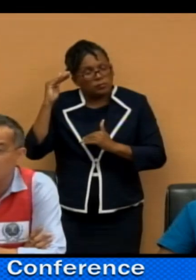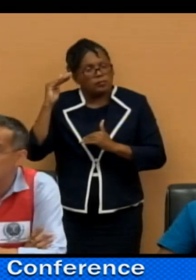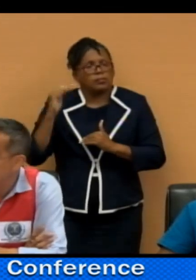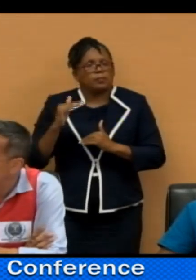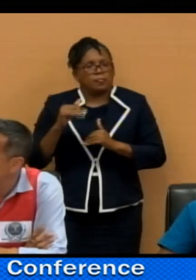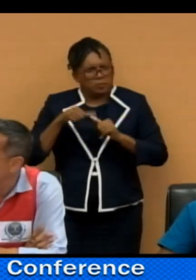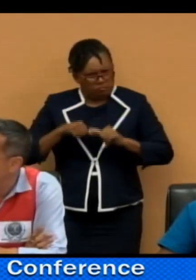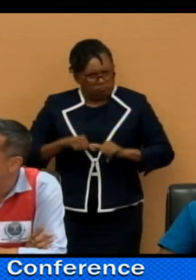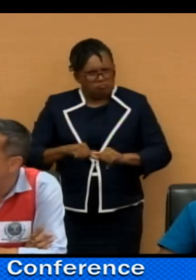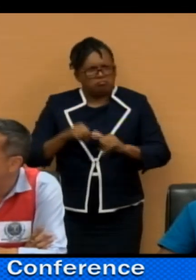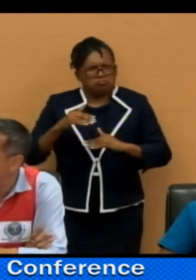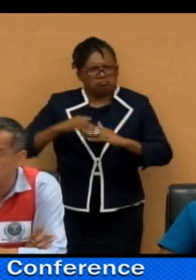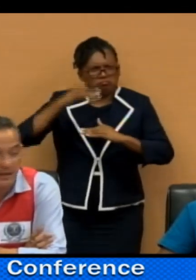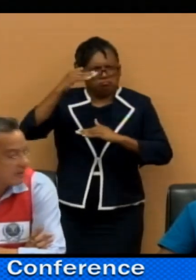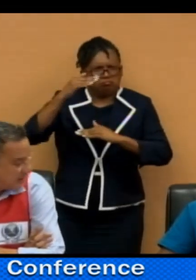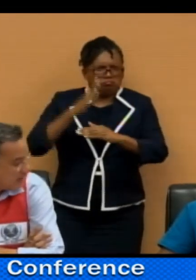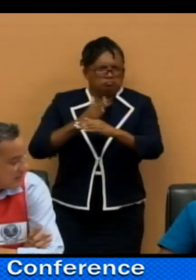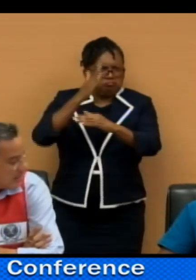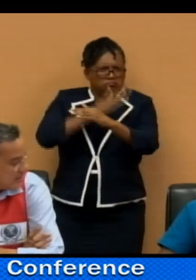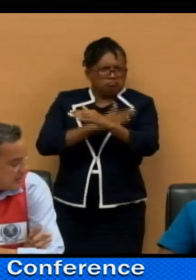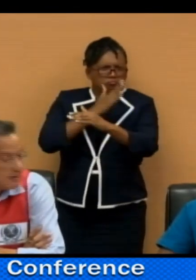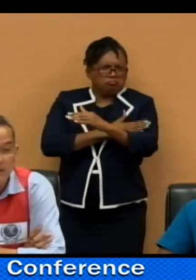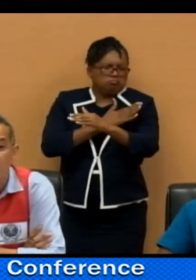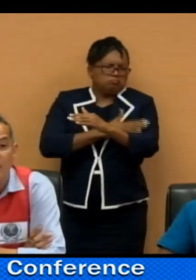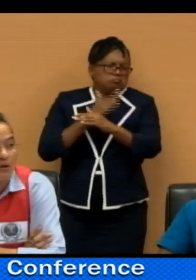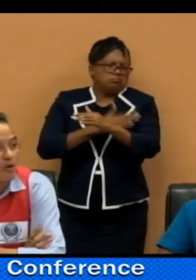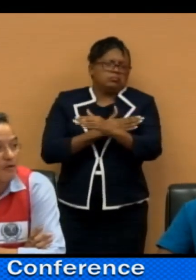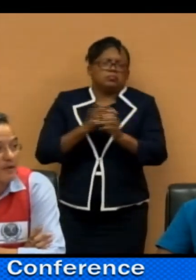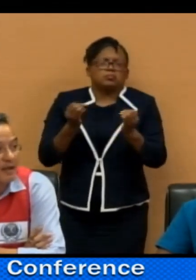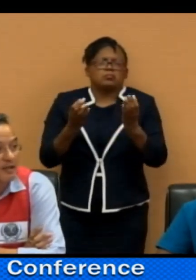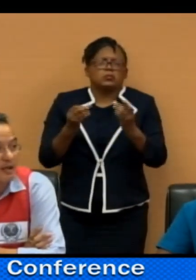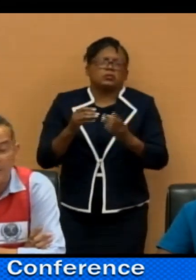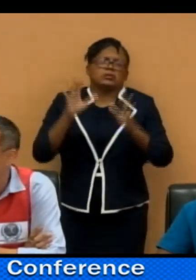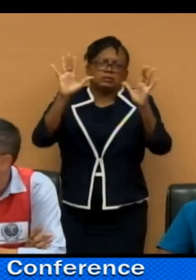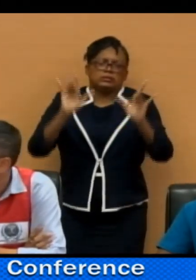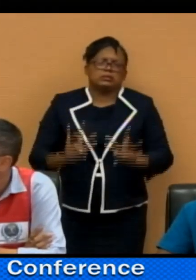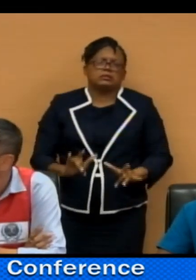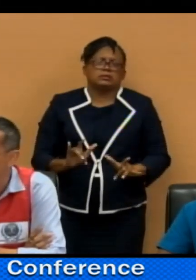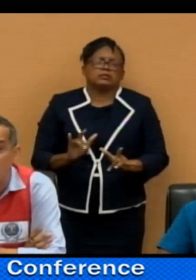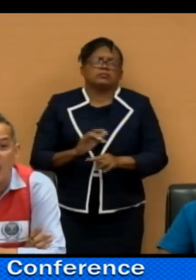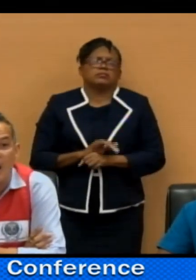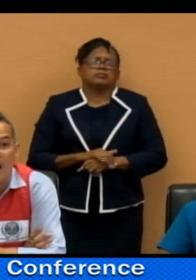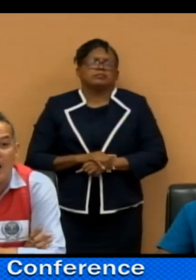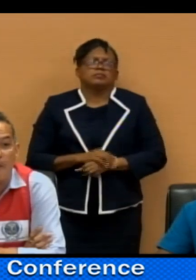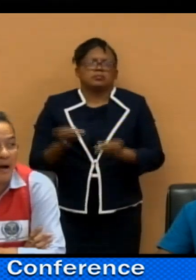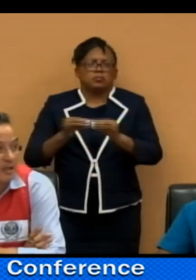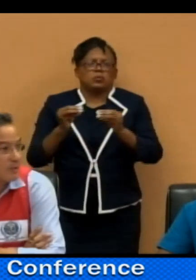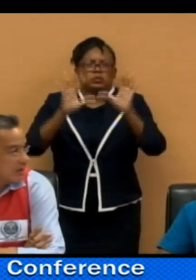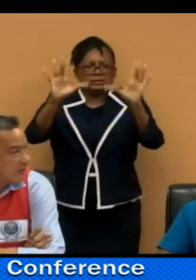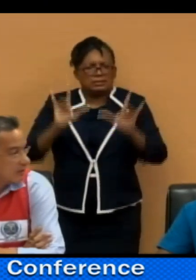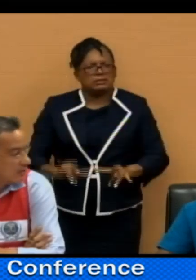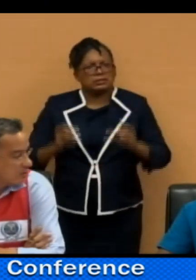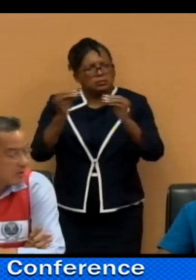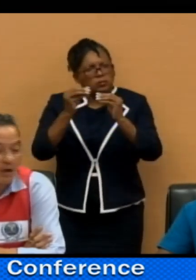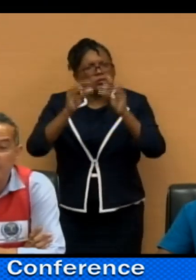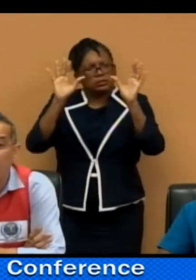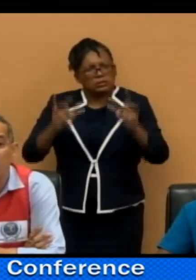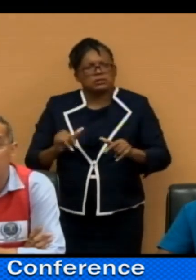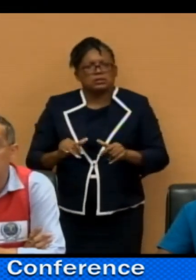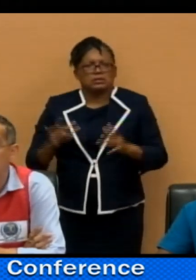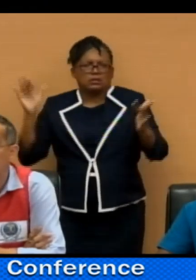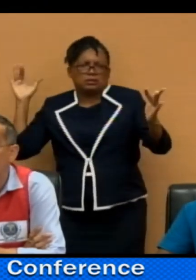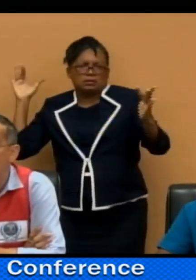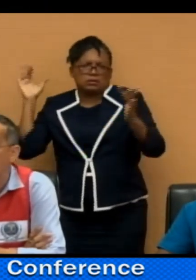significant increase, quite likely in testing over the next couple of days as we do the